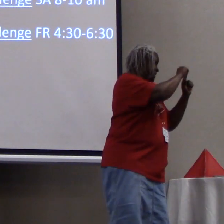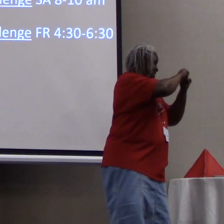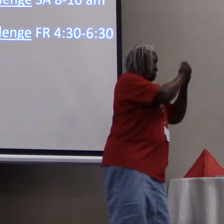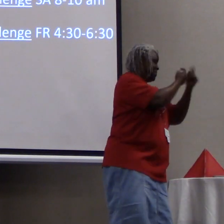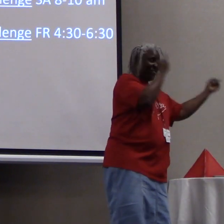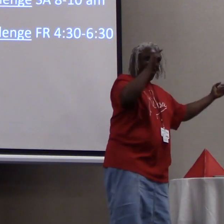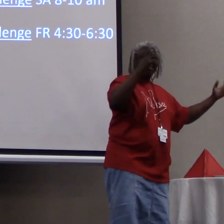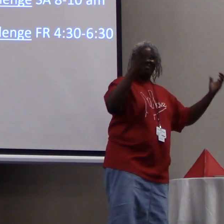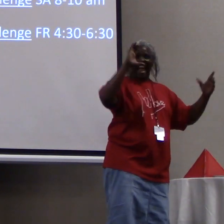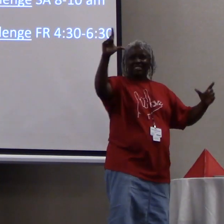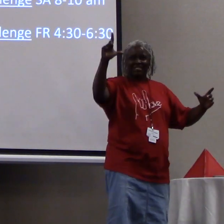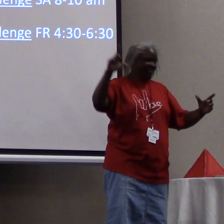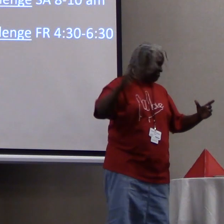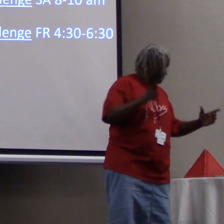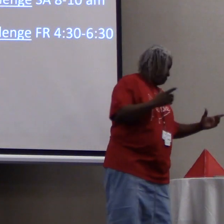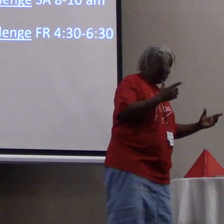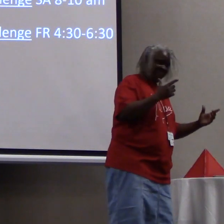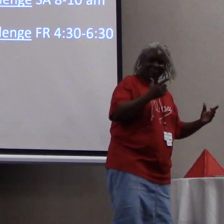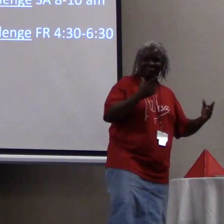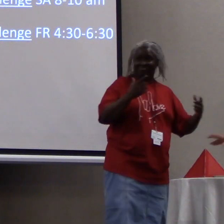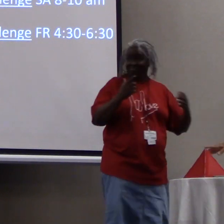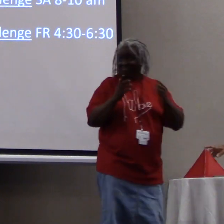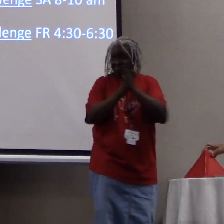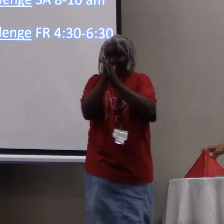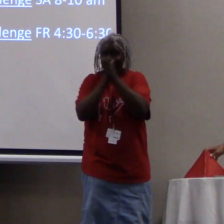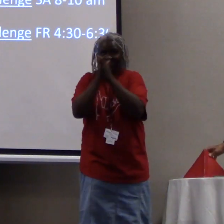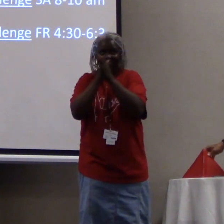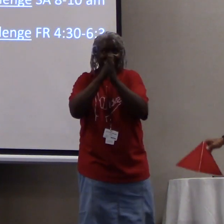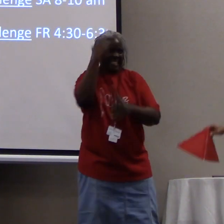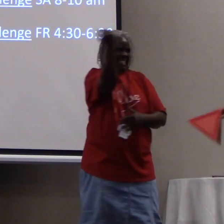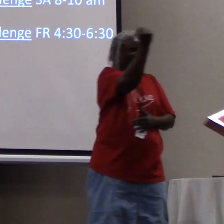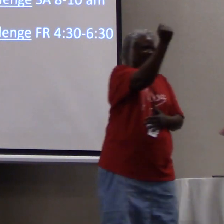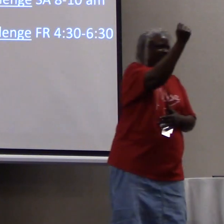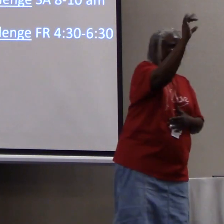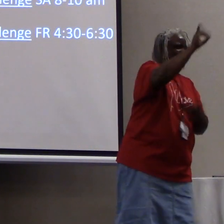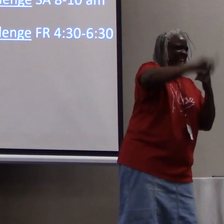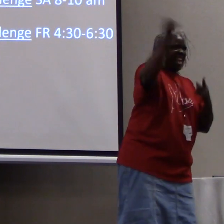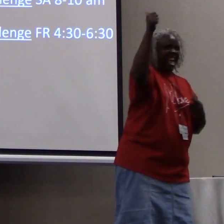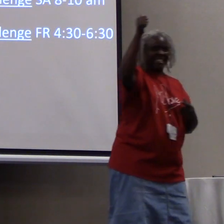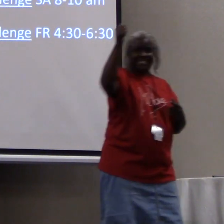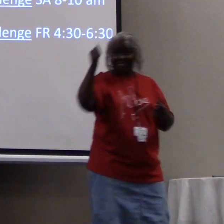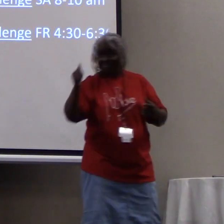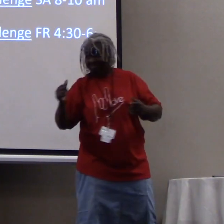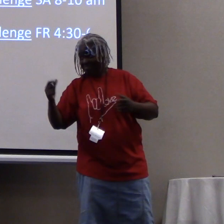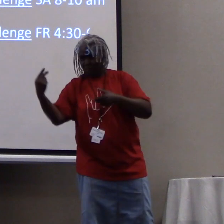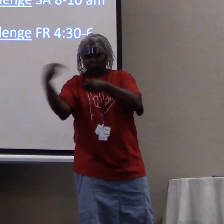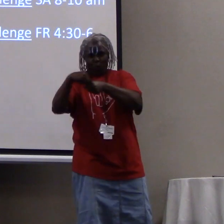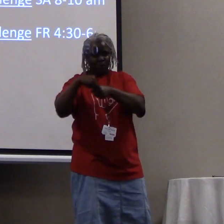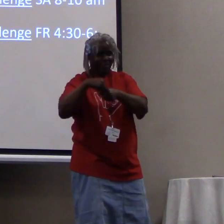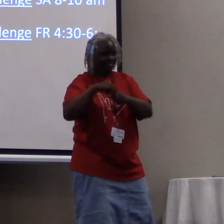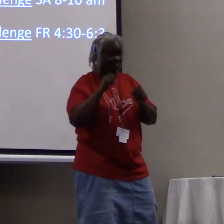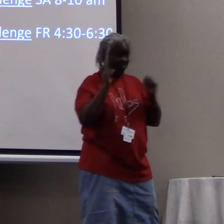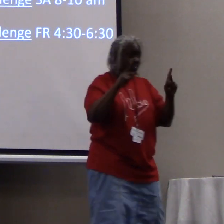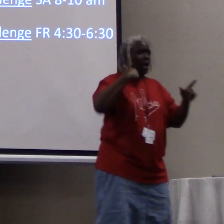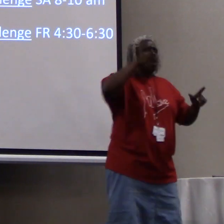So yes, I'm going to be joining Mike for classifiers. Are you excited? It'll be on Saturday from 8 to